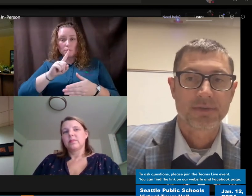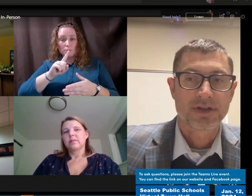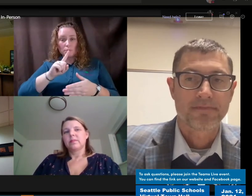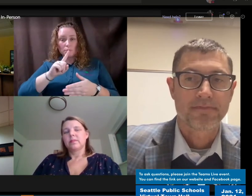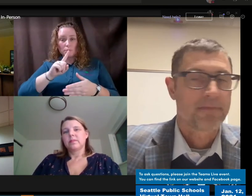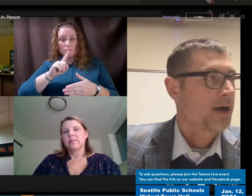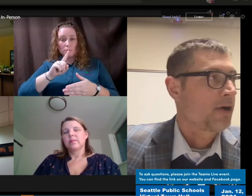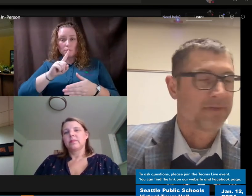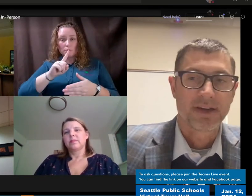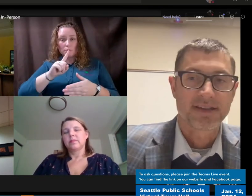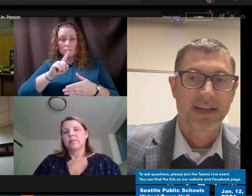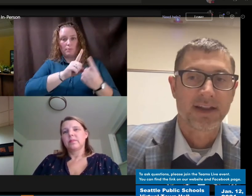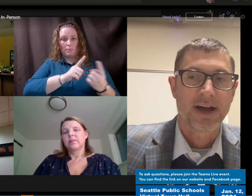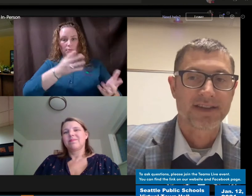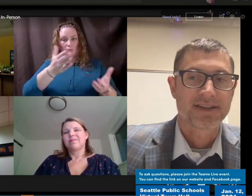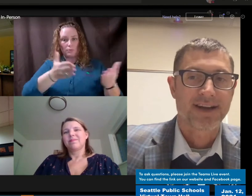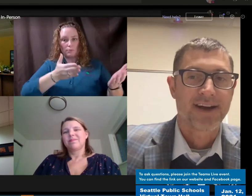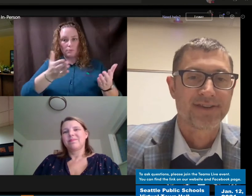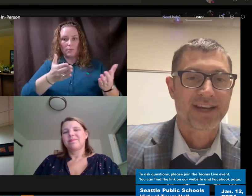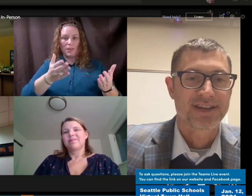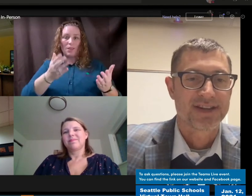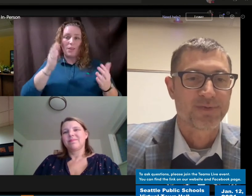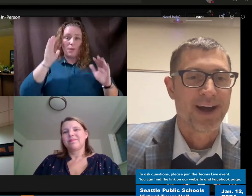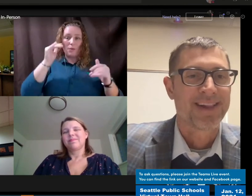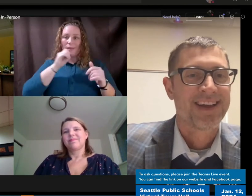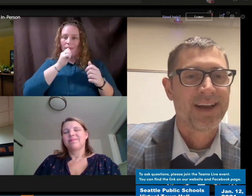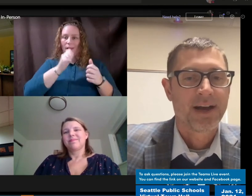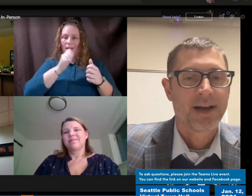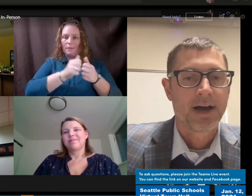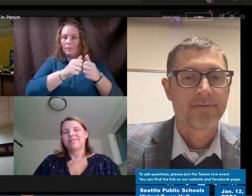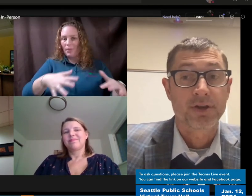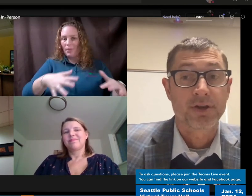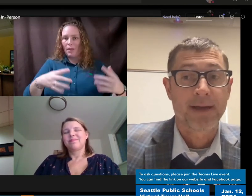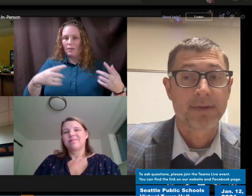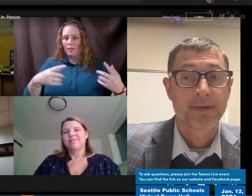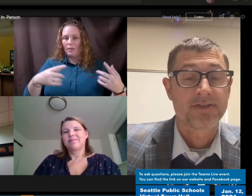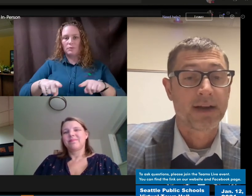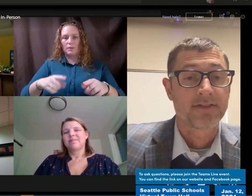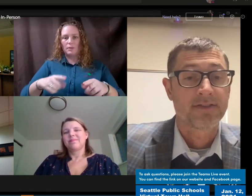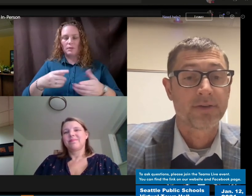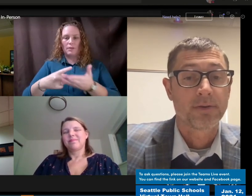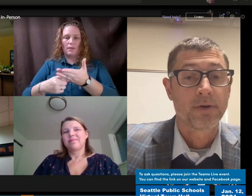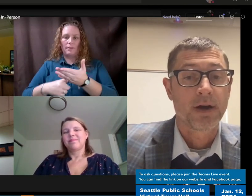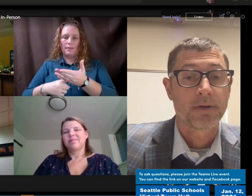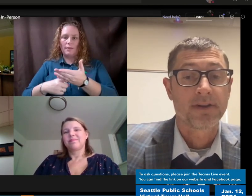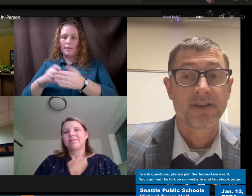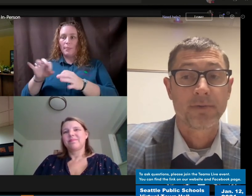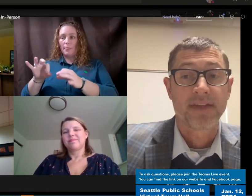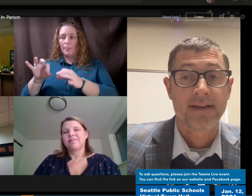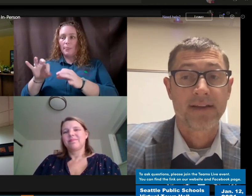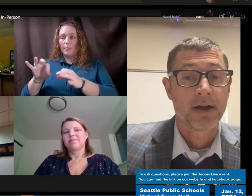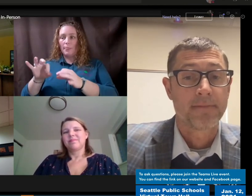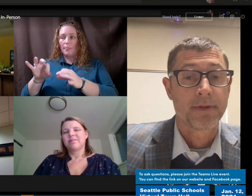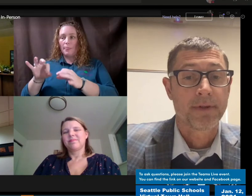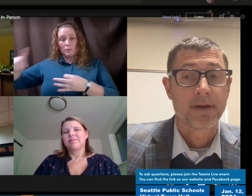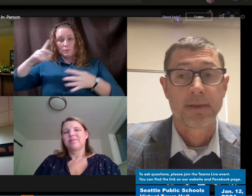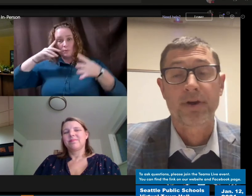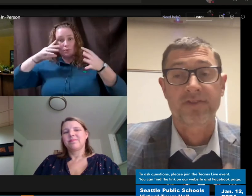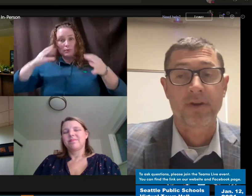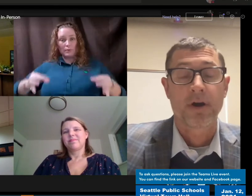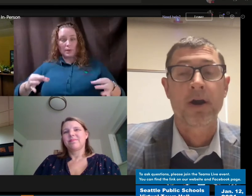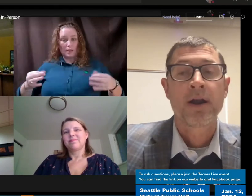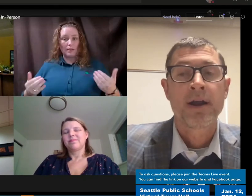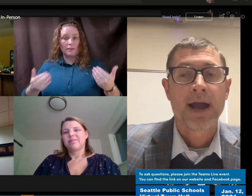which hopefully doesn't get lost in this conversation as well, for those families who elect to continue with that in-person